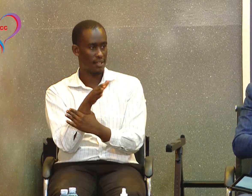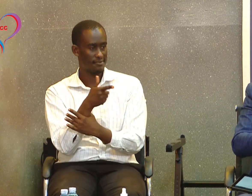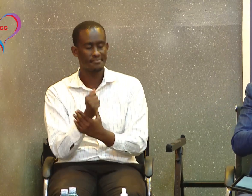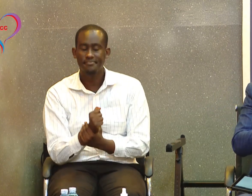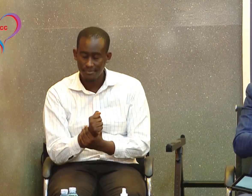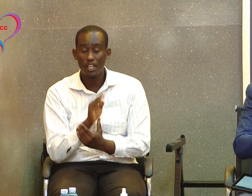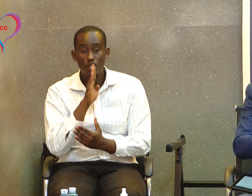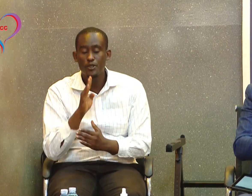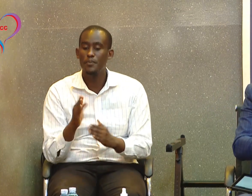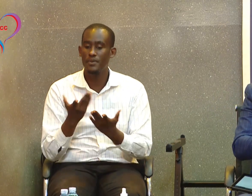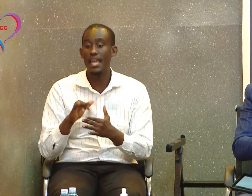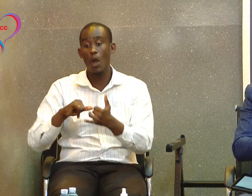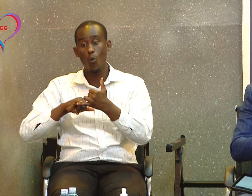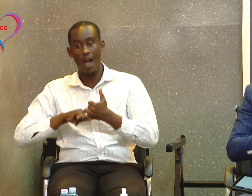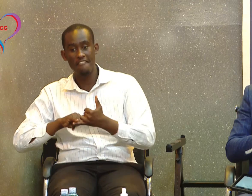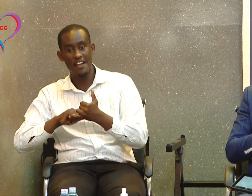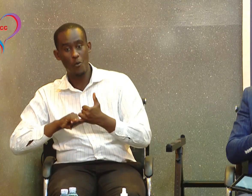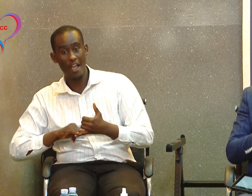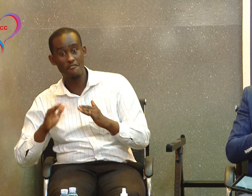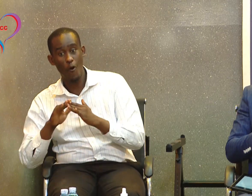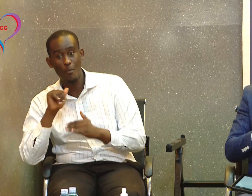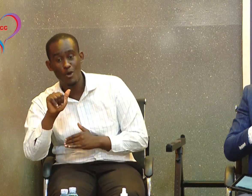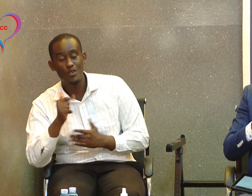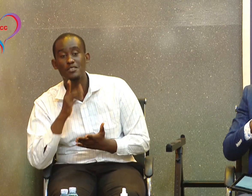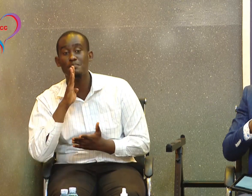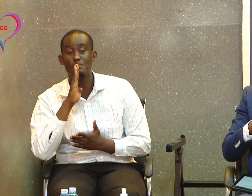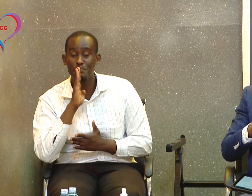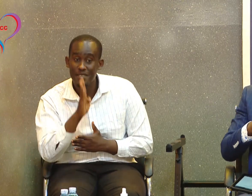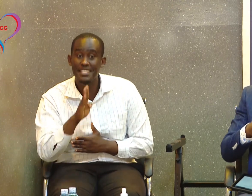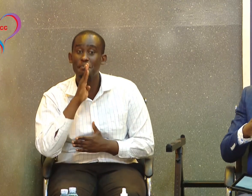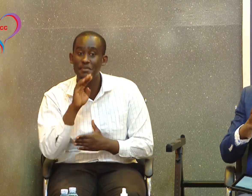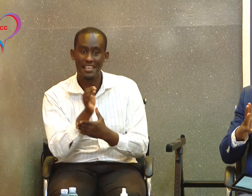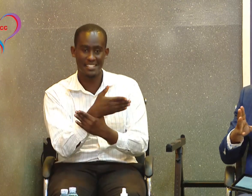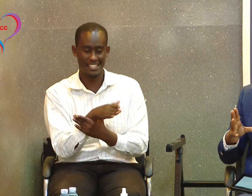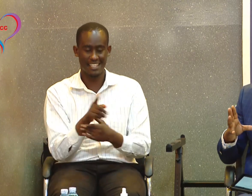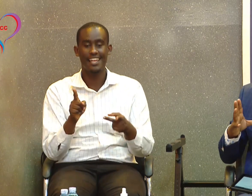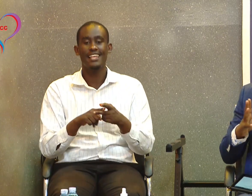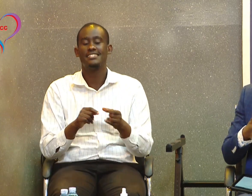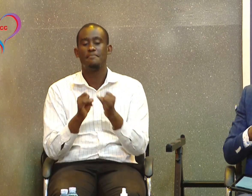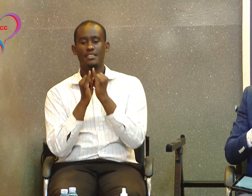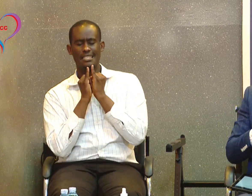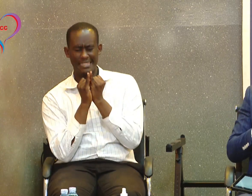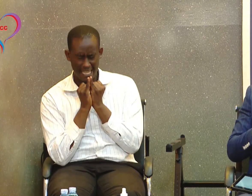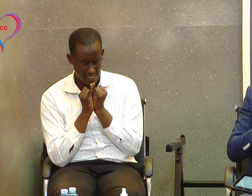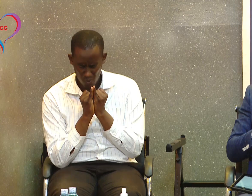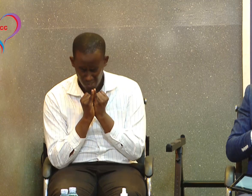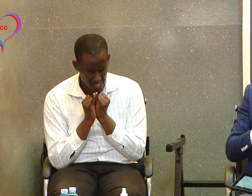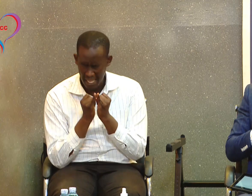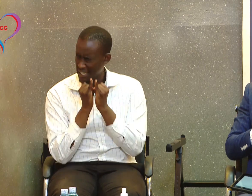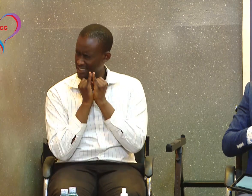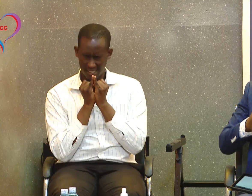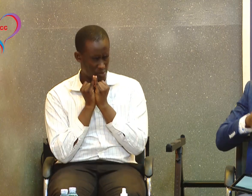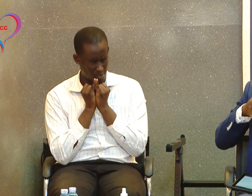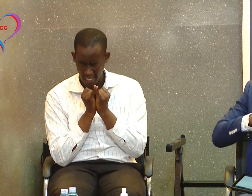a housewife is ministry. Your parenting. Okubeera omukyala mu maka obwo buweereza. Intercession is ministry.